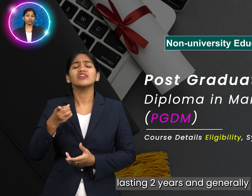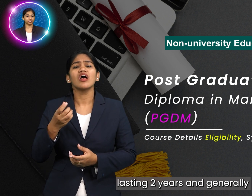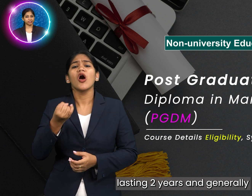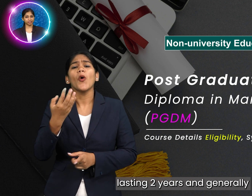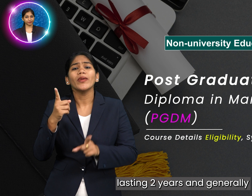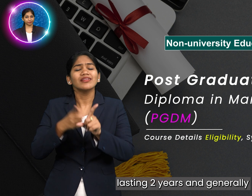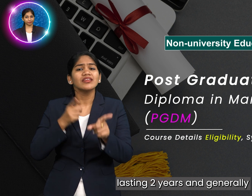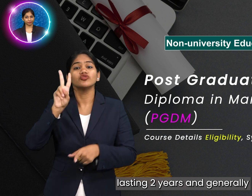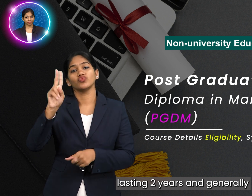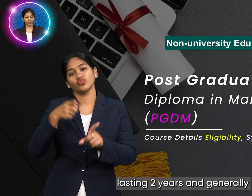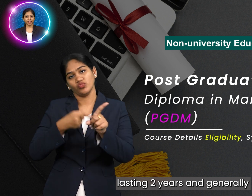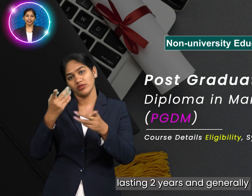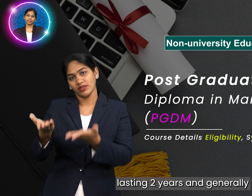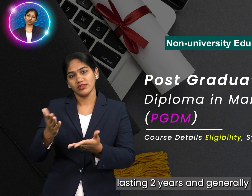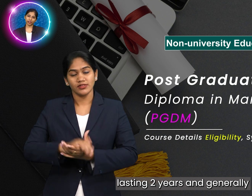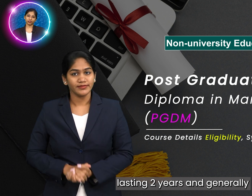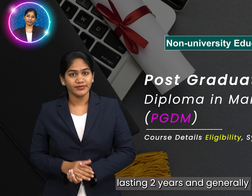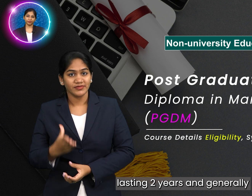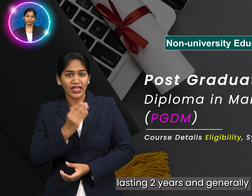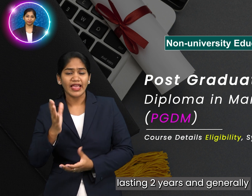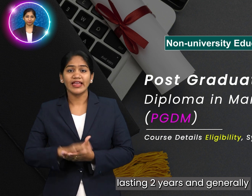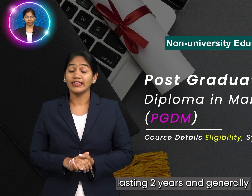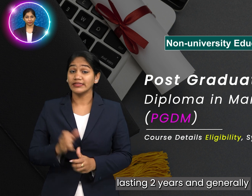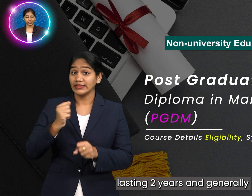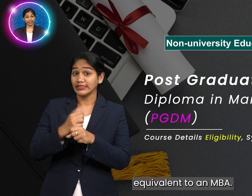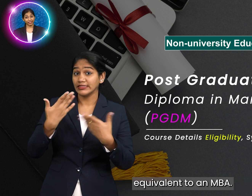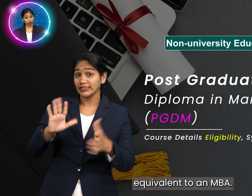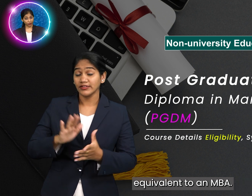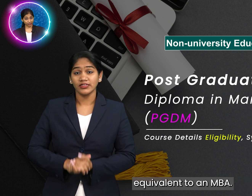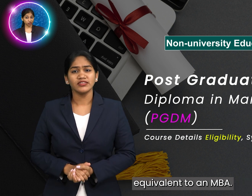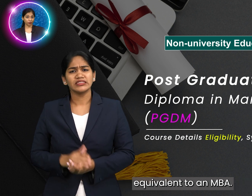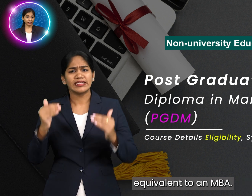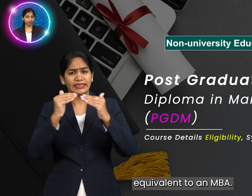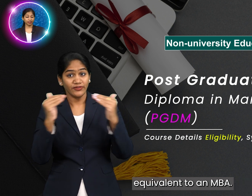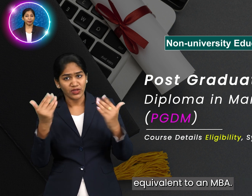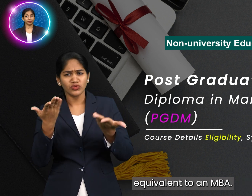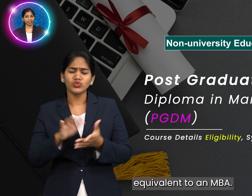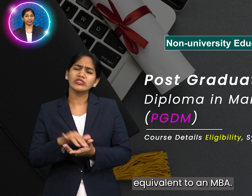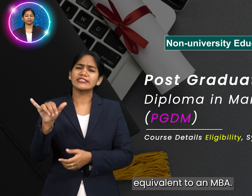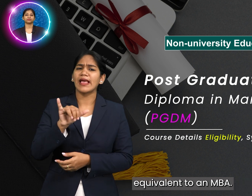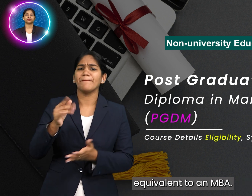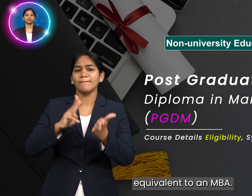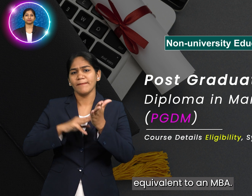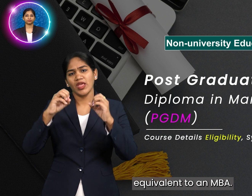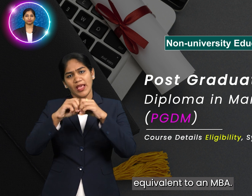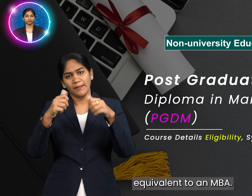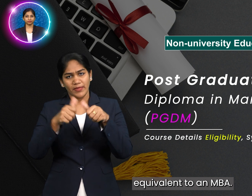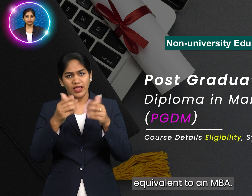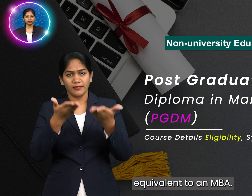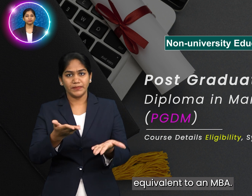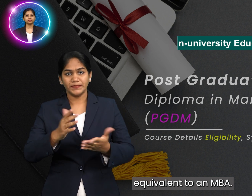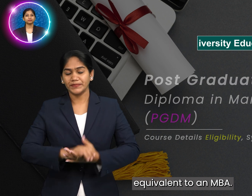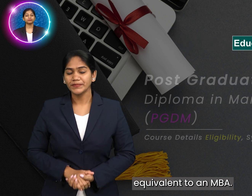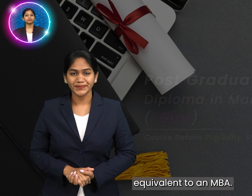lasting 2 years and generally equivalent to an MBA.